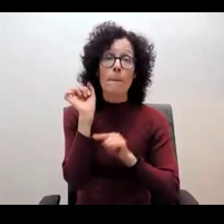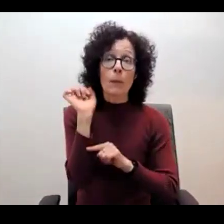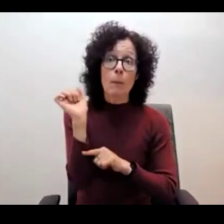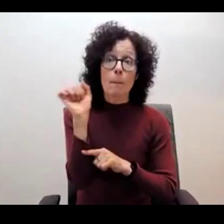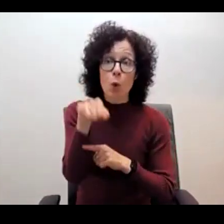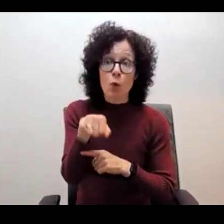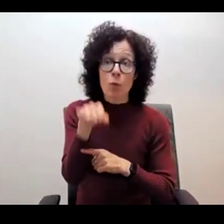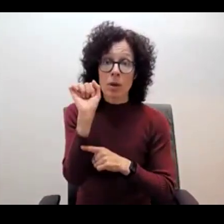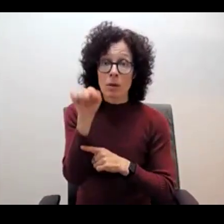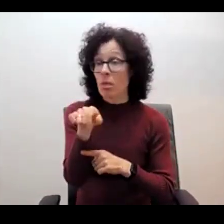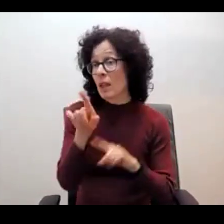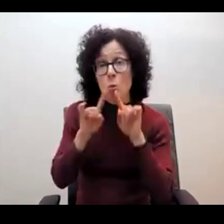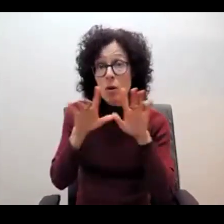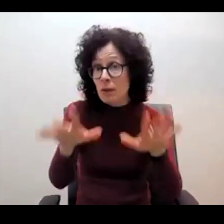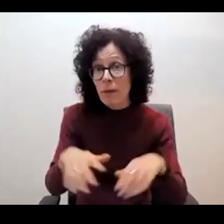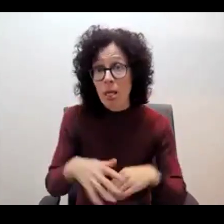absolutely wonderful.